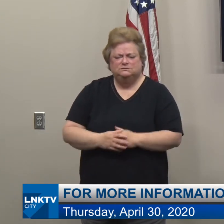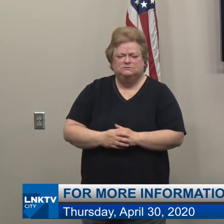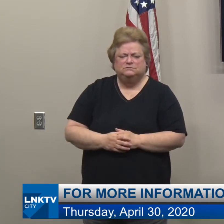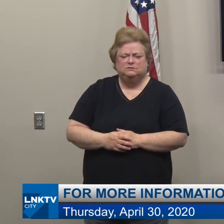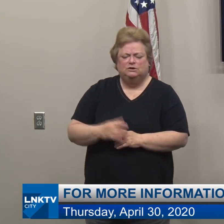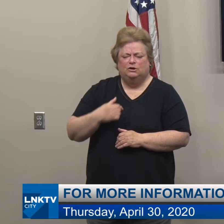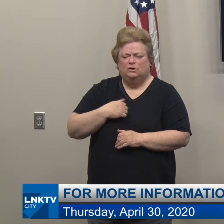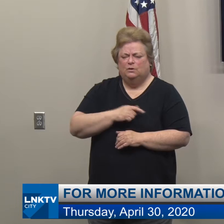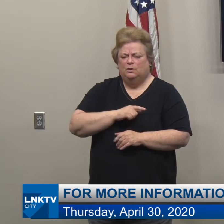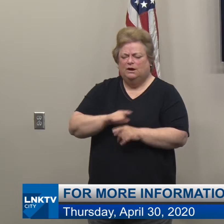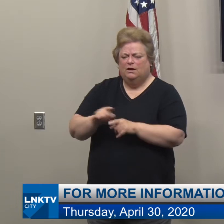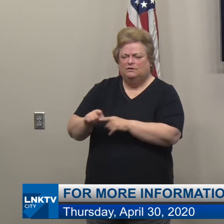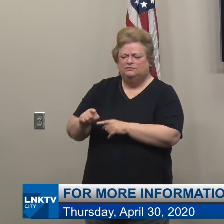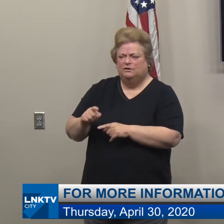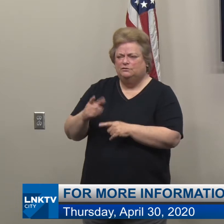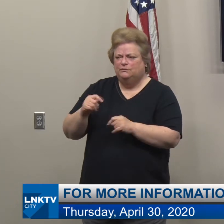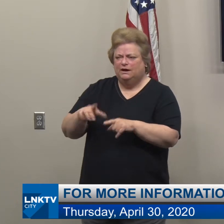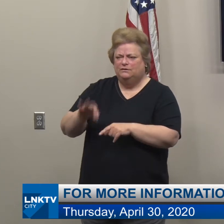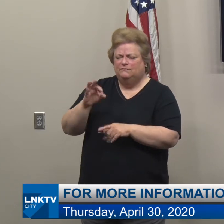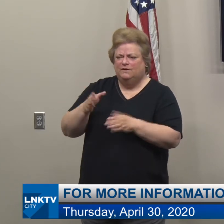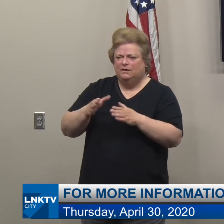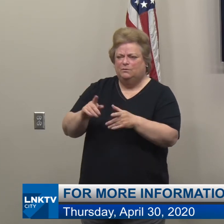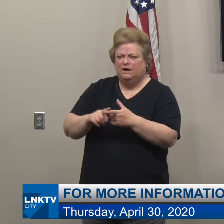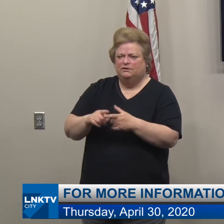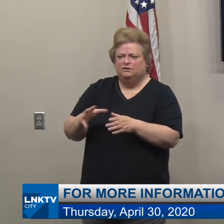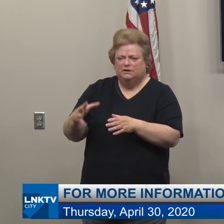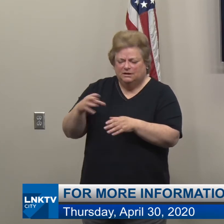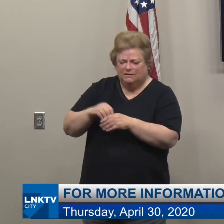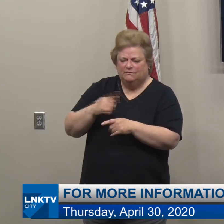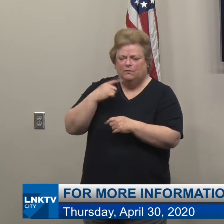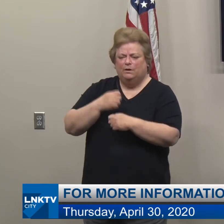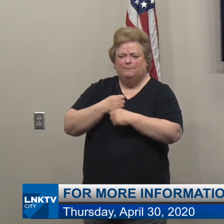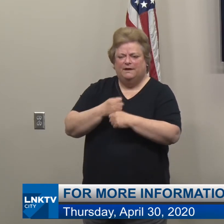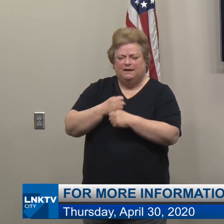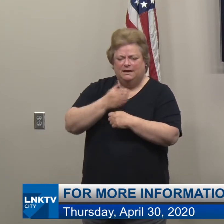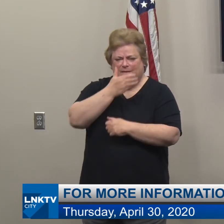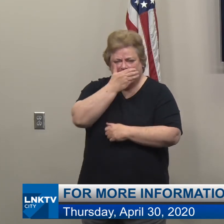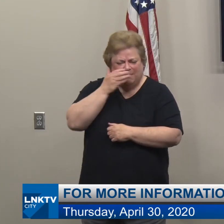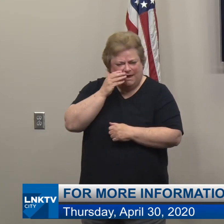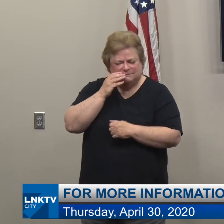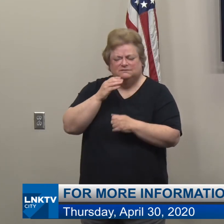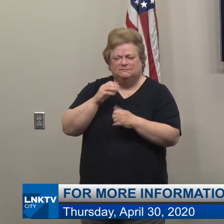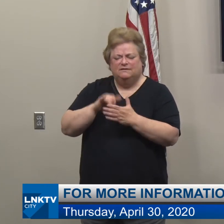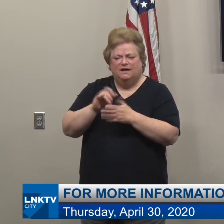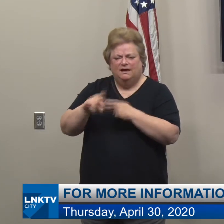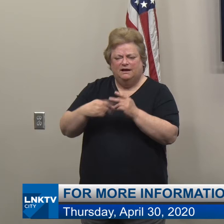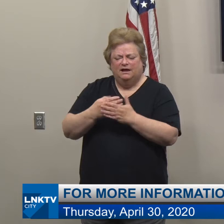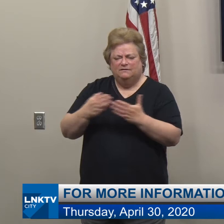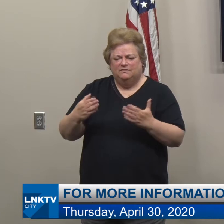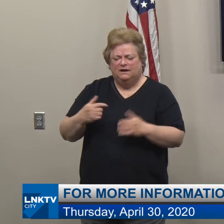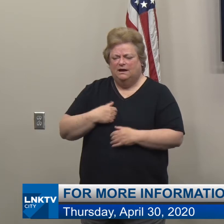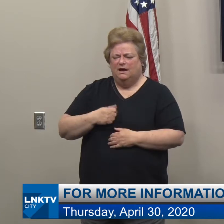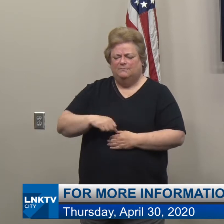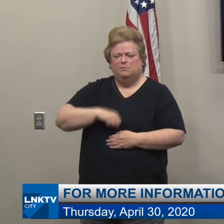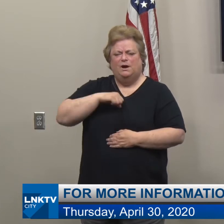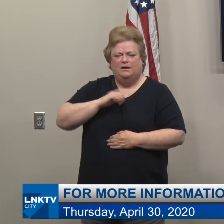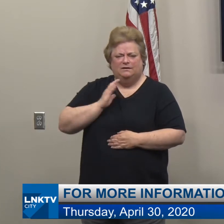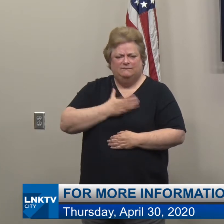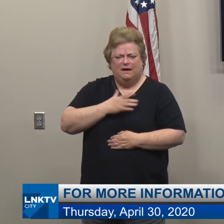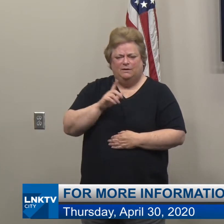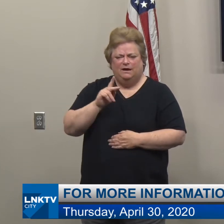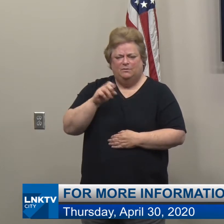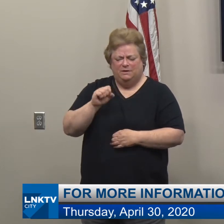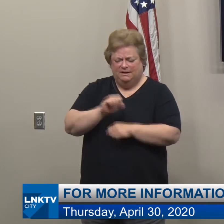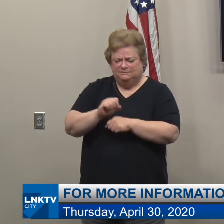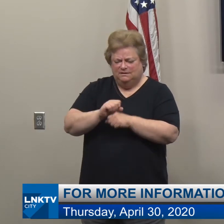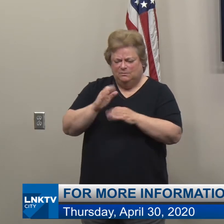to determine if there's ways that we can get involved in the manufacture of masks and some other things. I'm very, very proud of LPS employees because they're